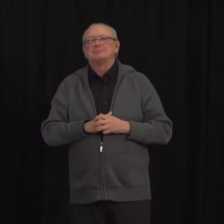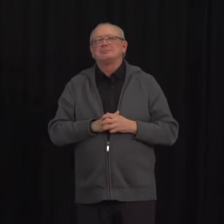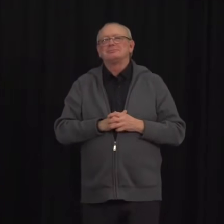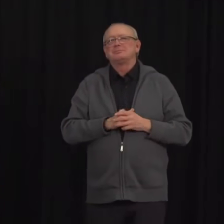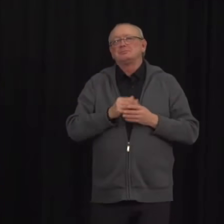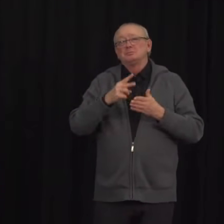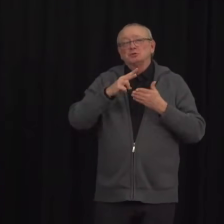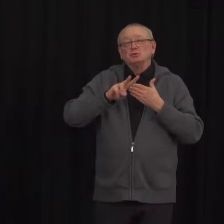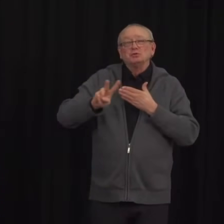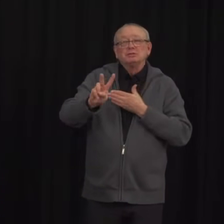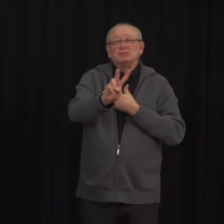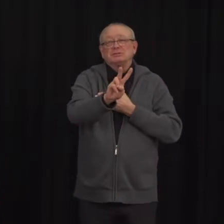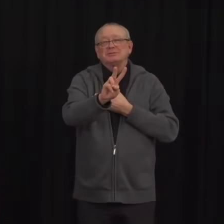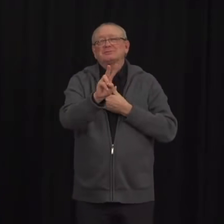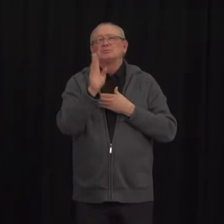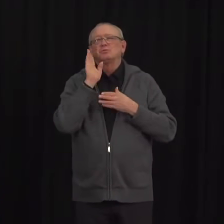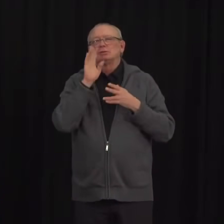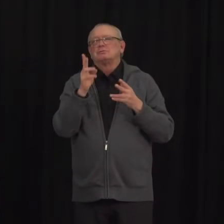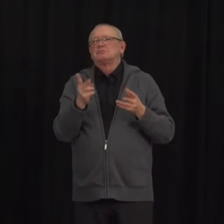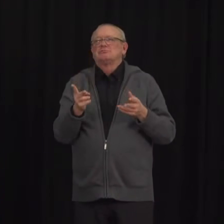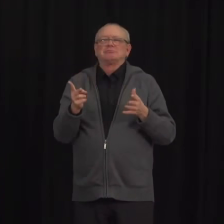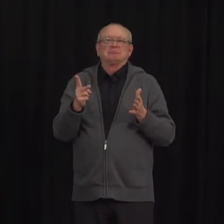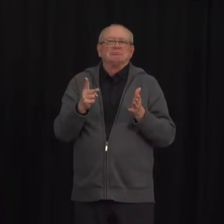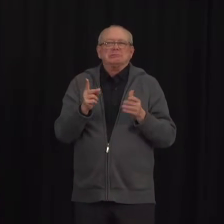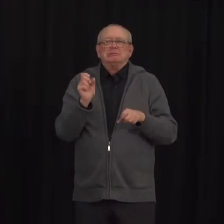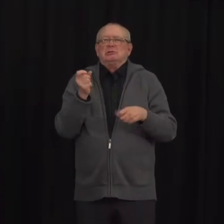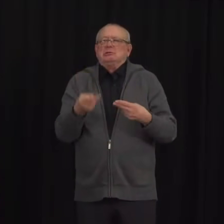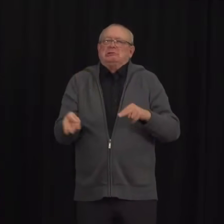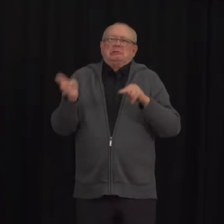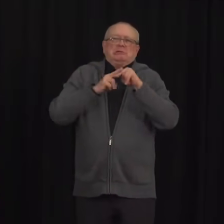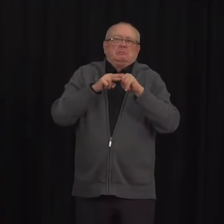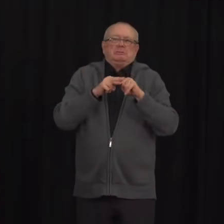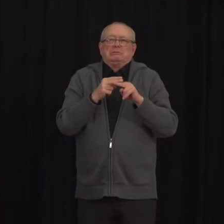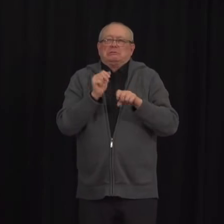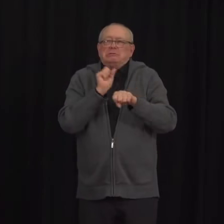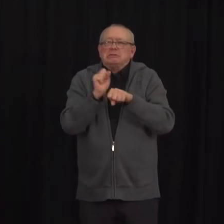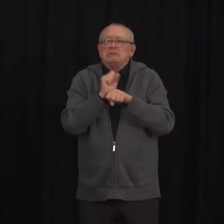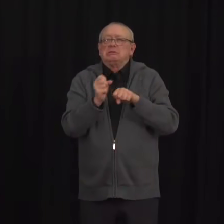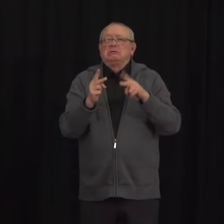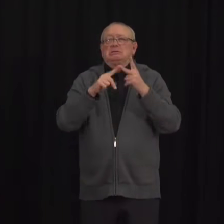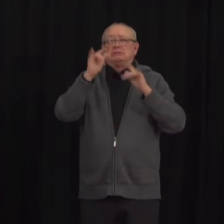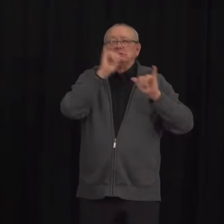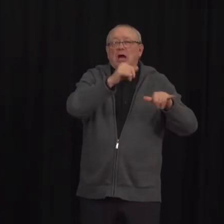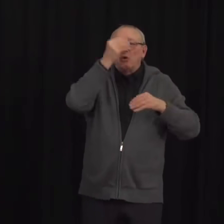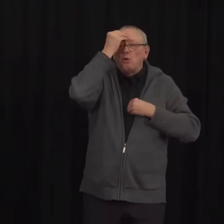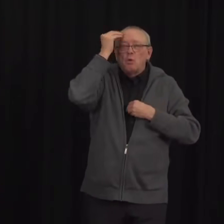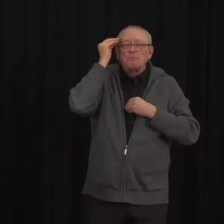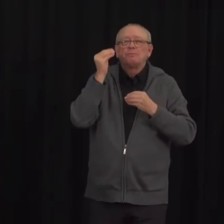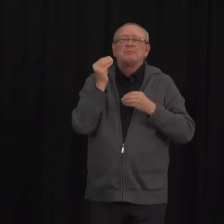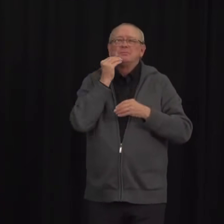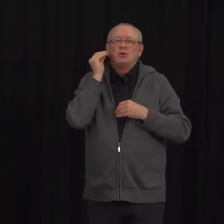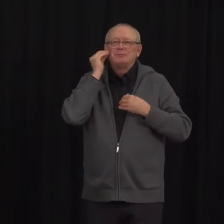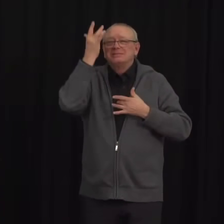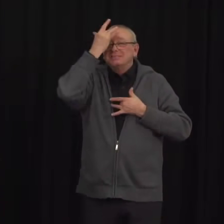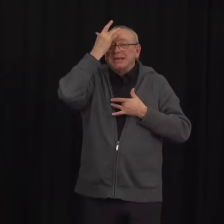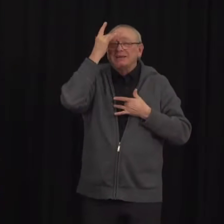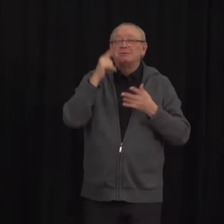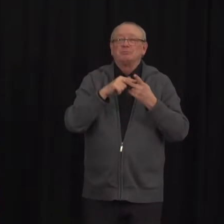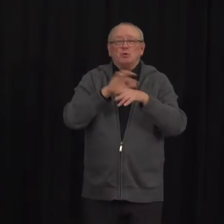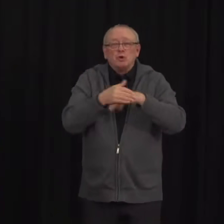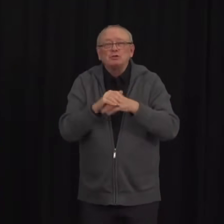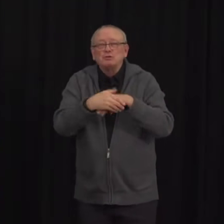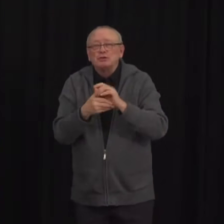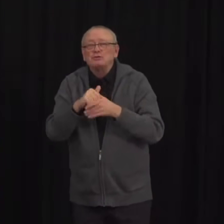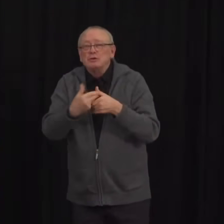if you are sick. Wash your hands regularly and don't touch your face with unwashed hands. Maintain distance from those outside your